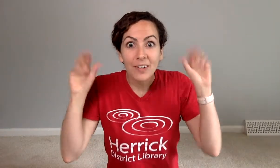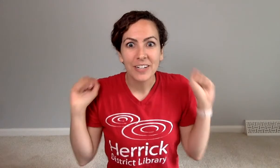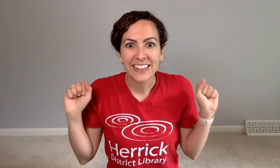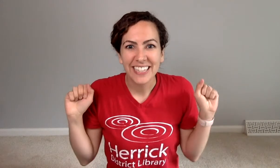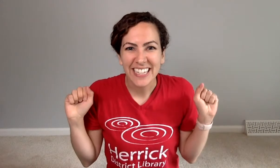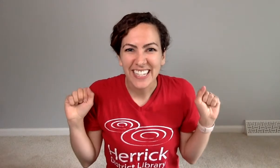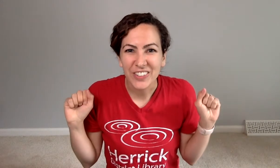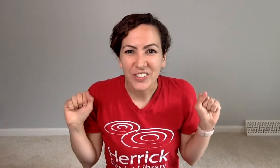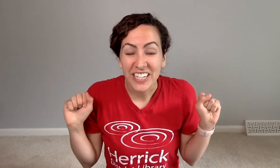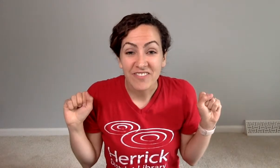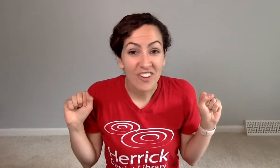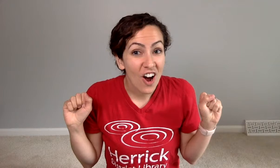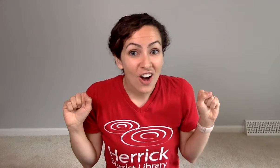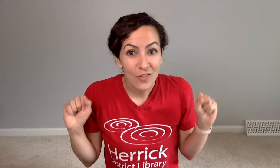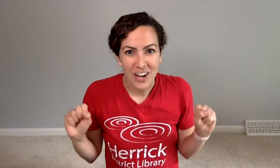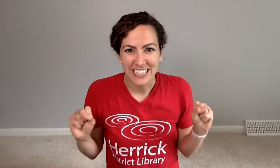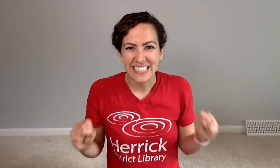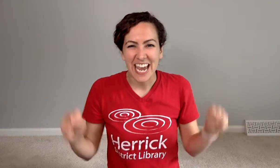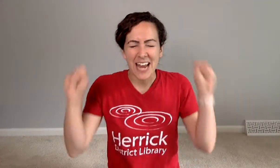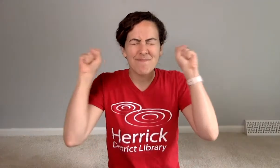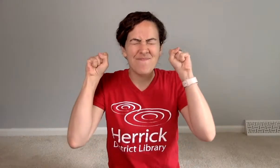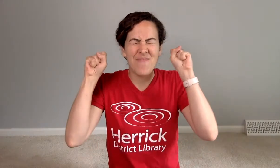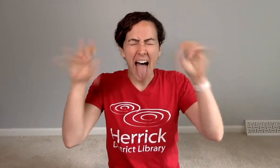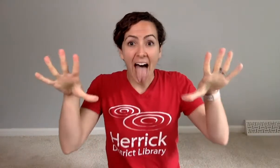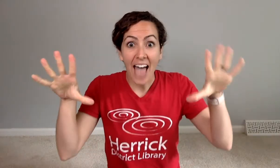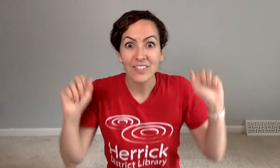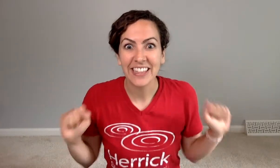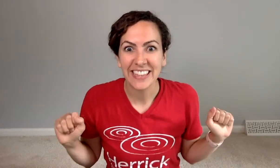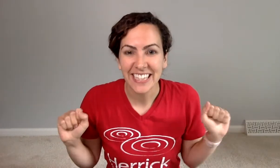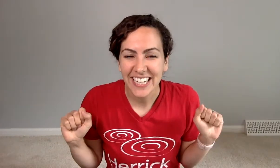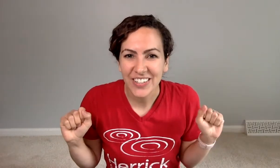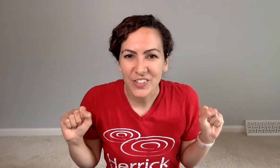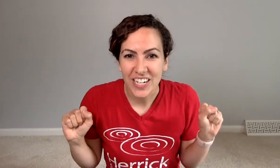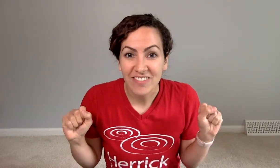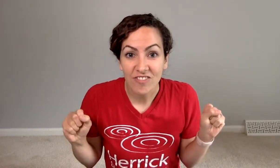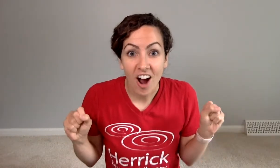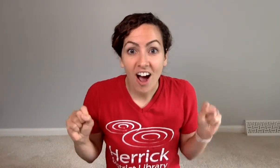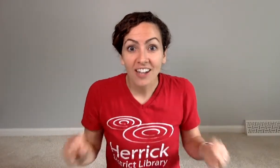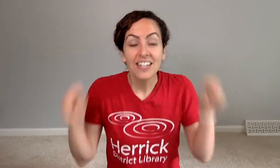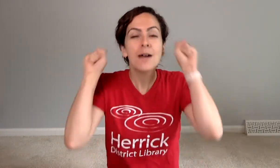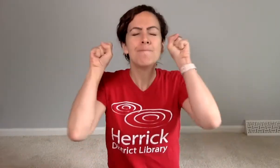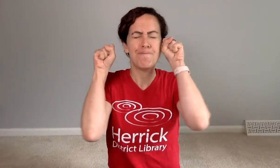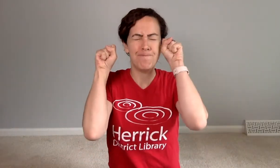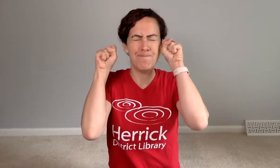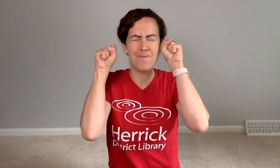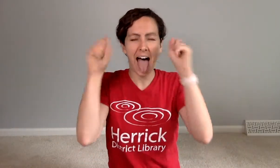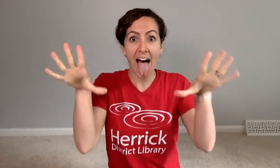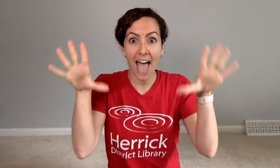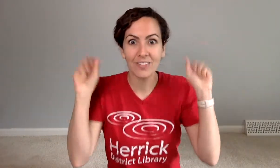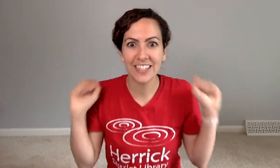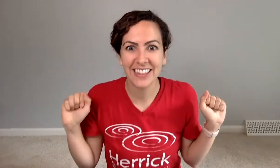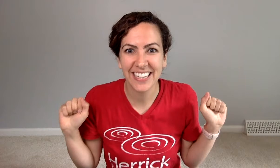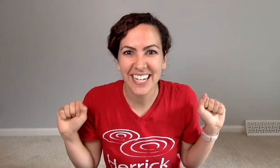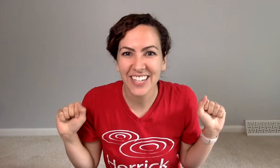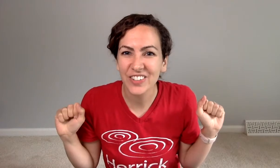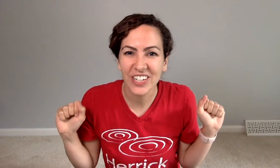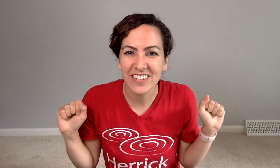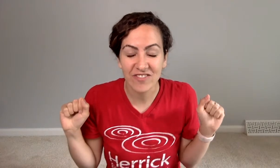Went the little green frog one day, went the little green frog. Went the little green